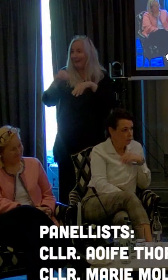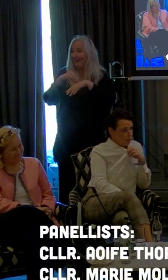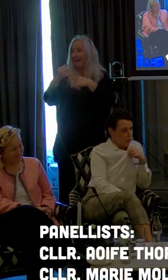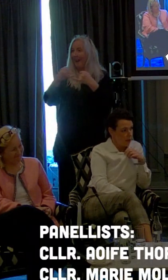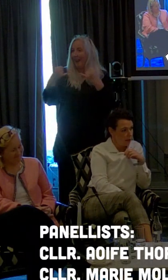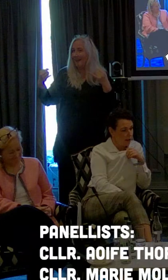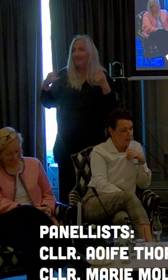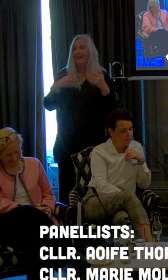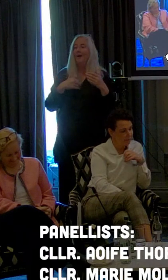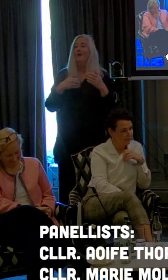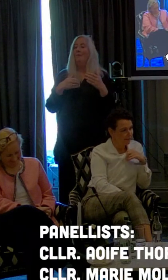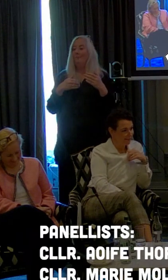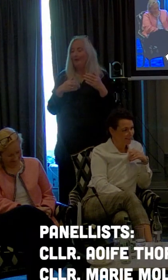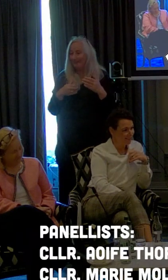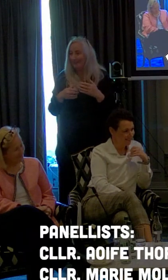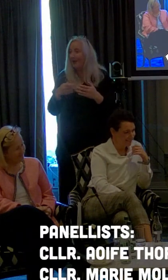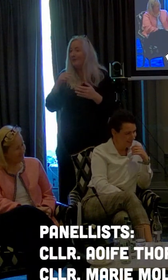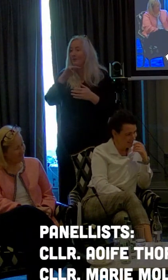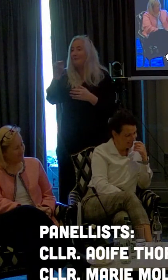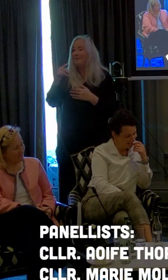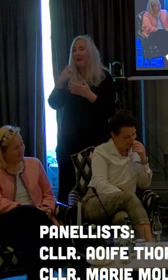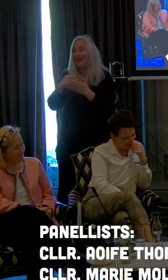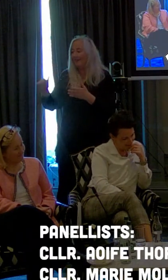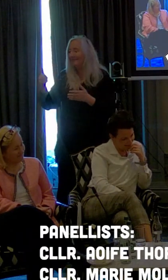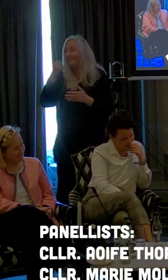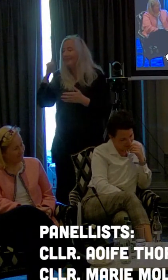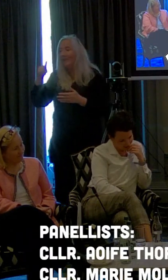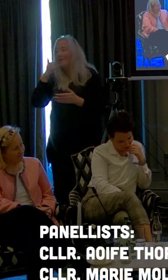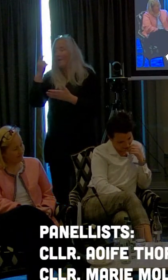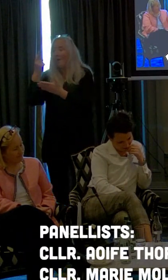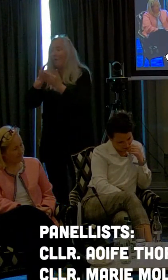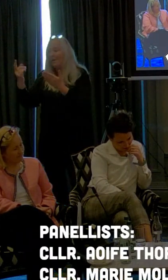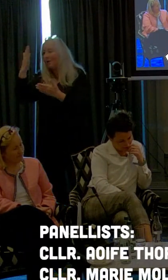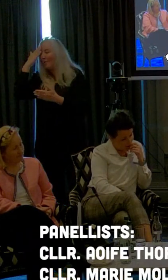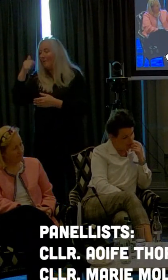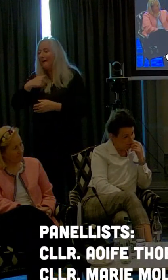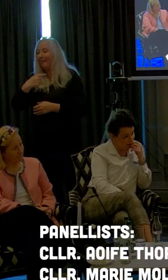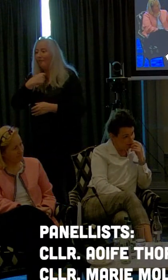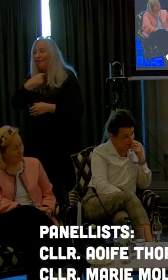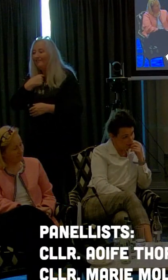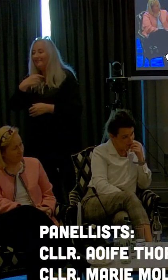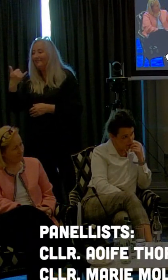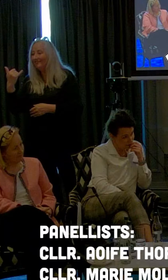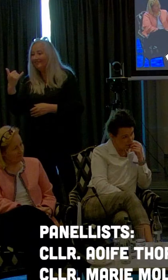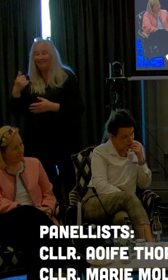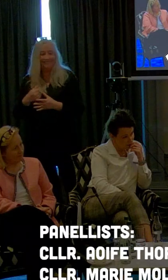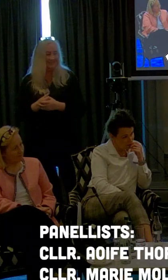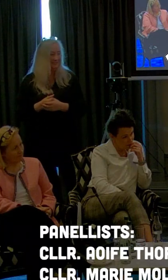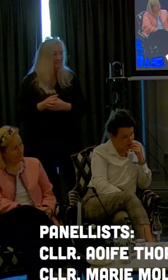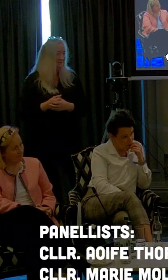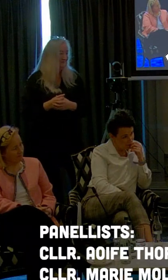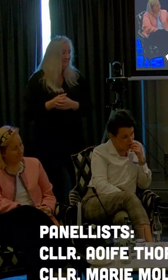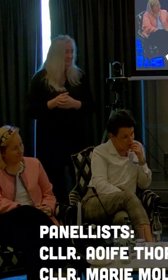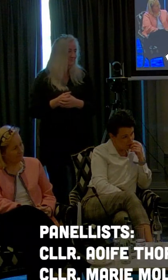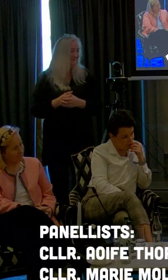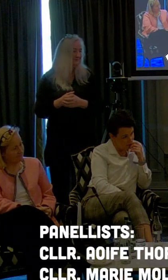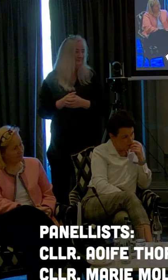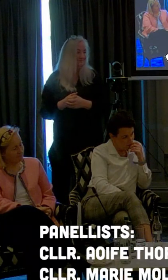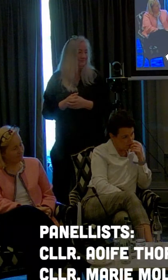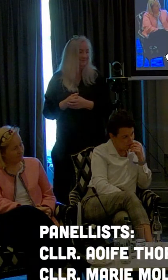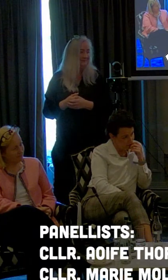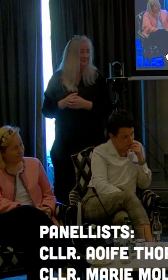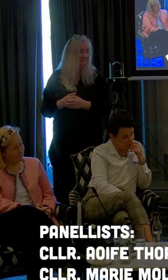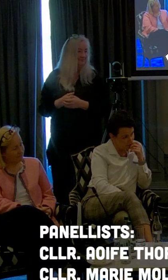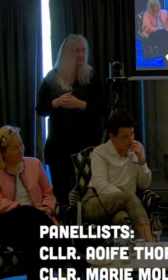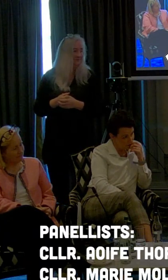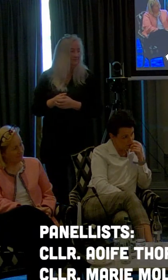like. They only knew my voice. But online meetings came in. And that made our, because a lot of our time would have